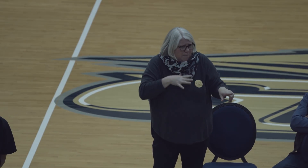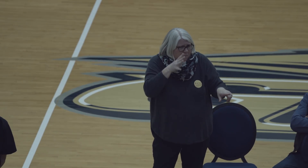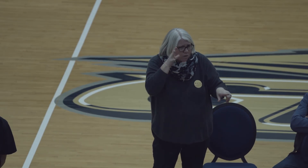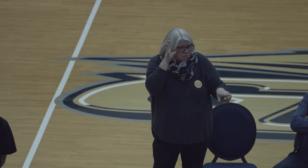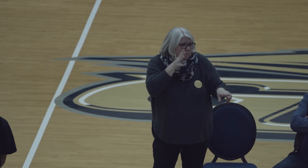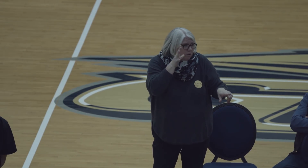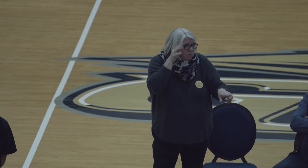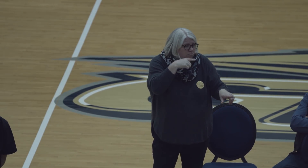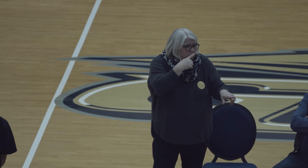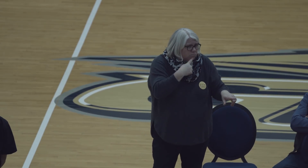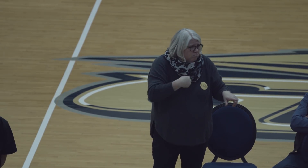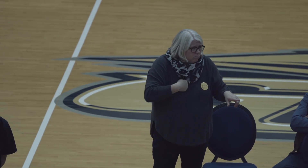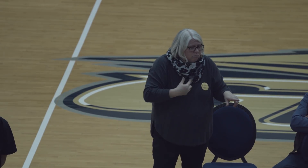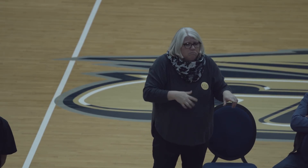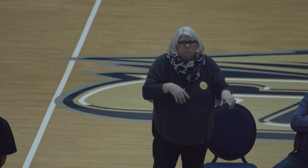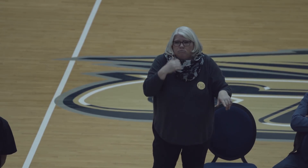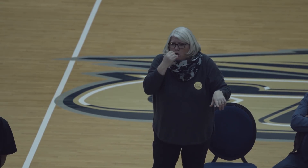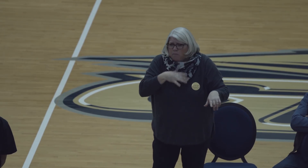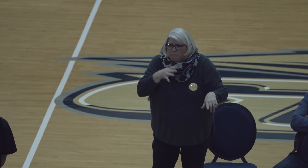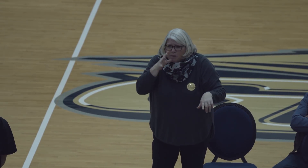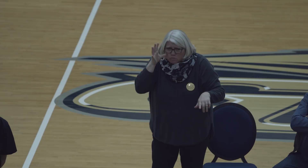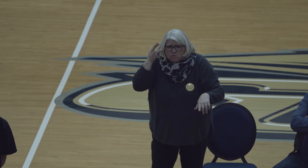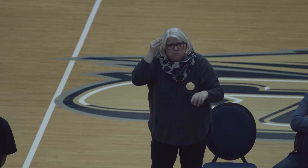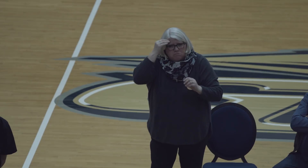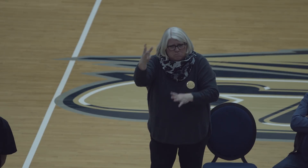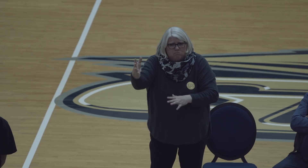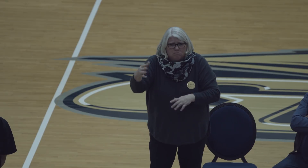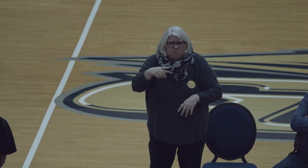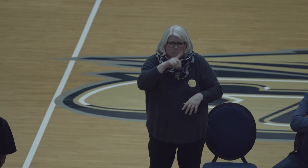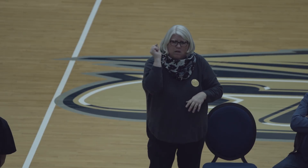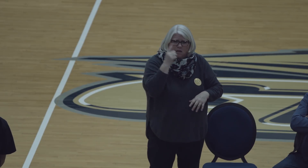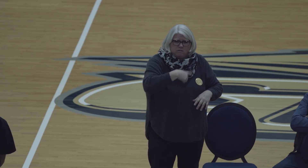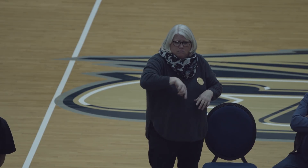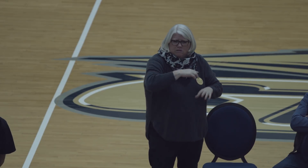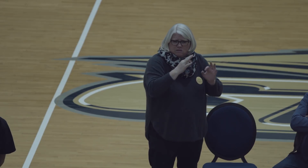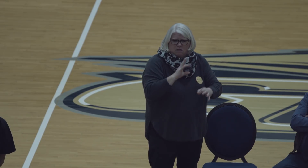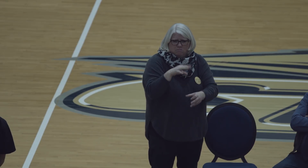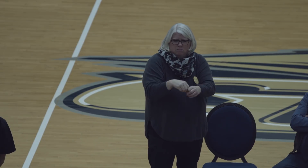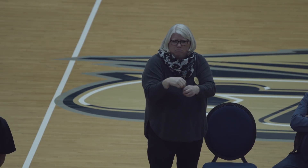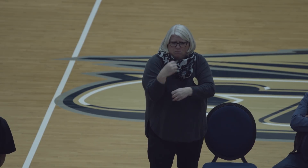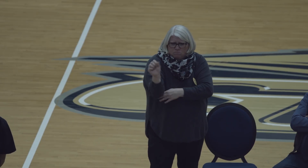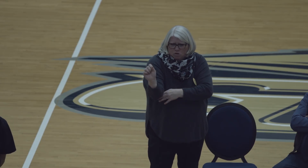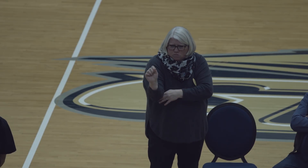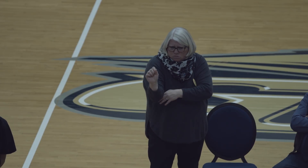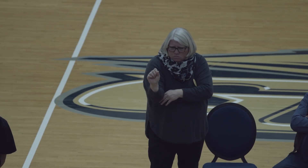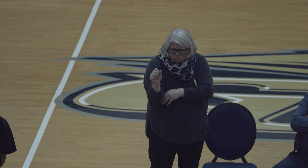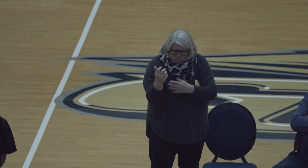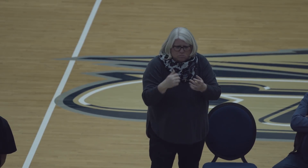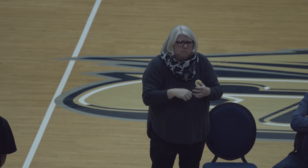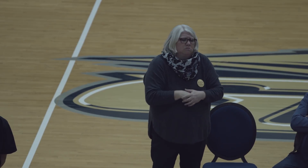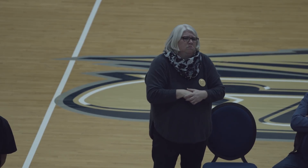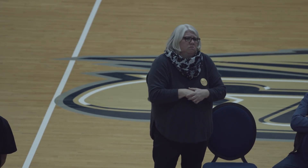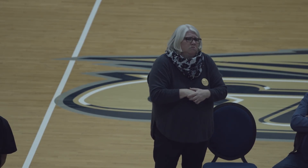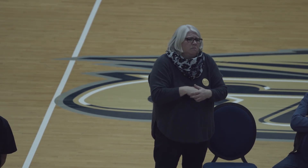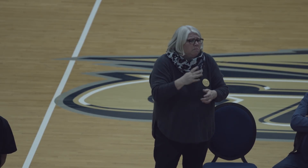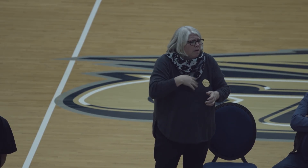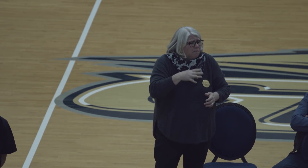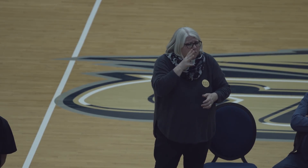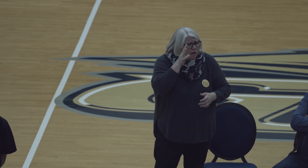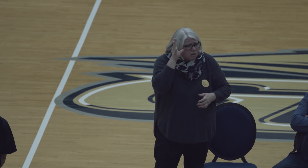march to the hotel. And I called my parents are hearing, and I called my parents to tell them what was happening, that Gallaudet was going to protest, and